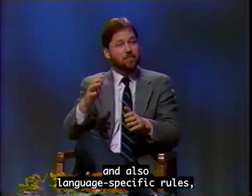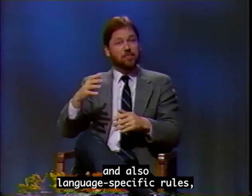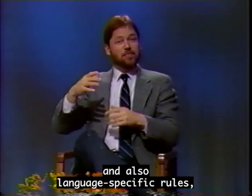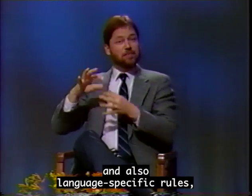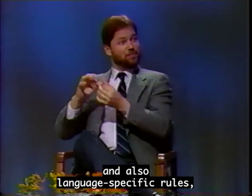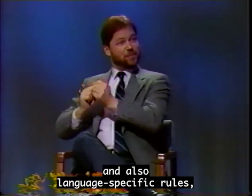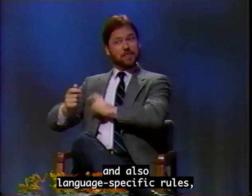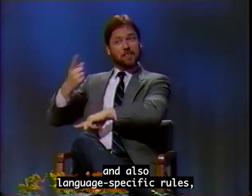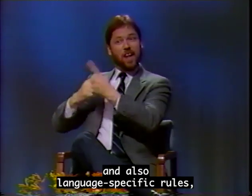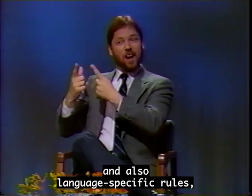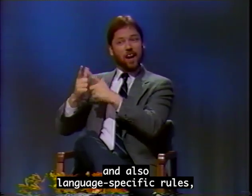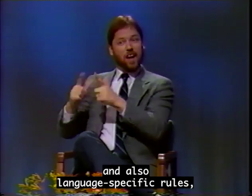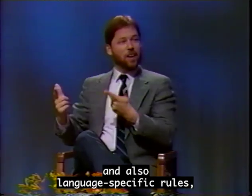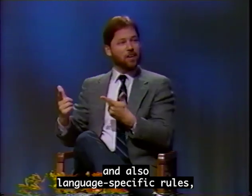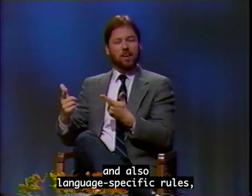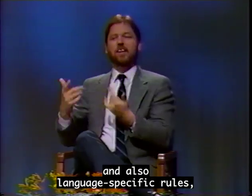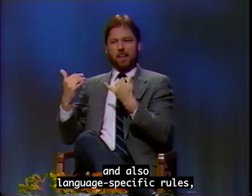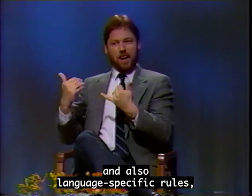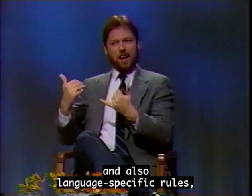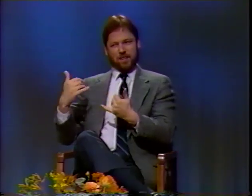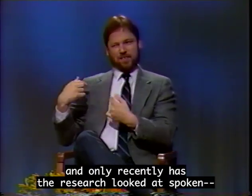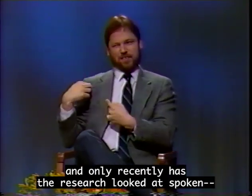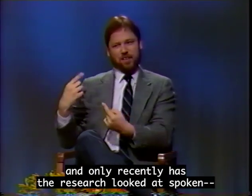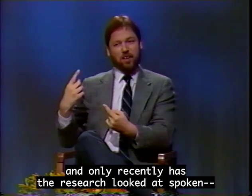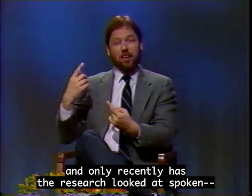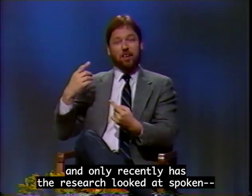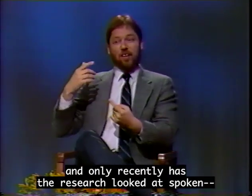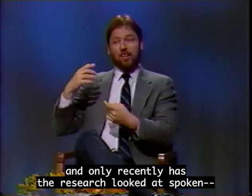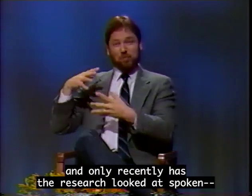also language-specific rules. And only recently